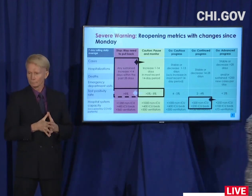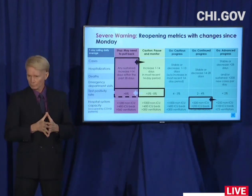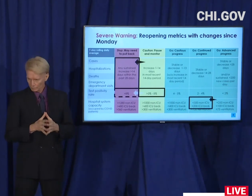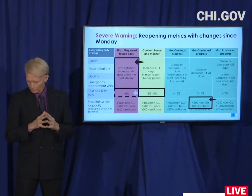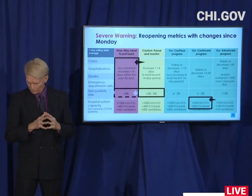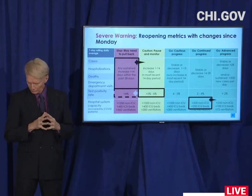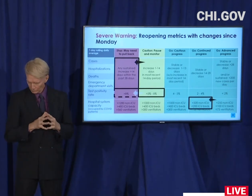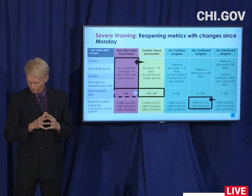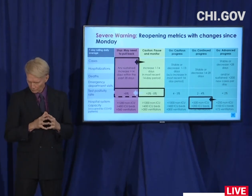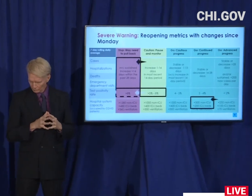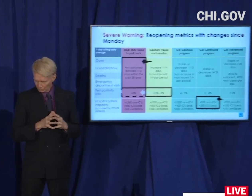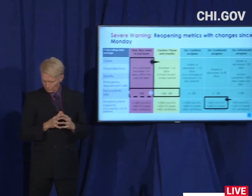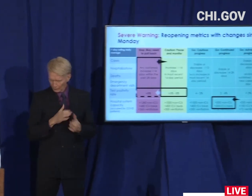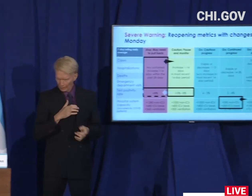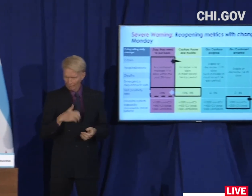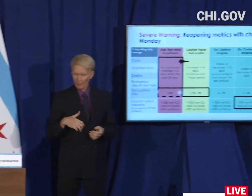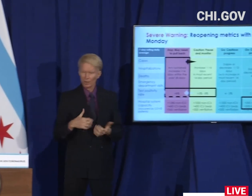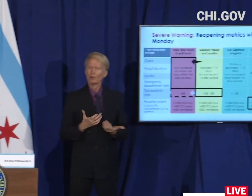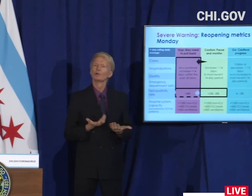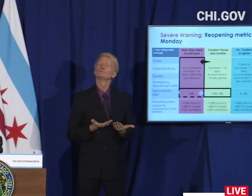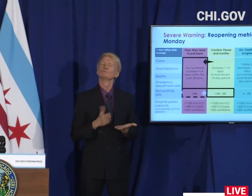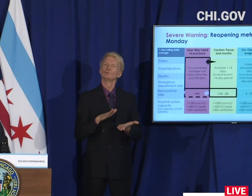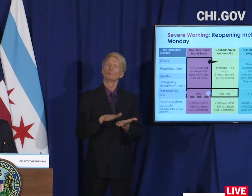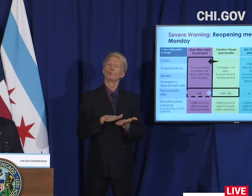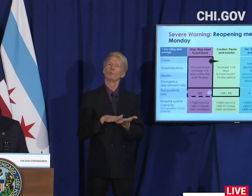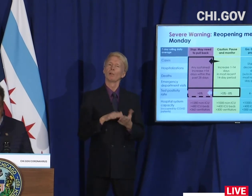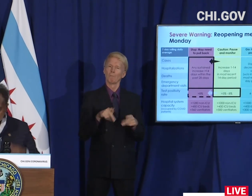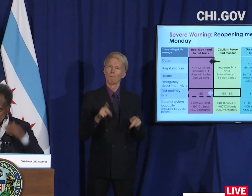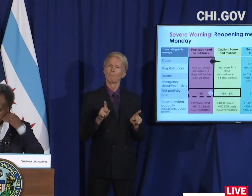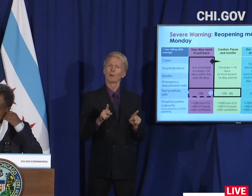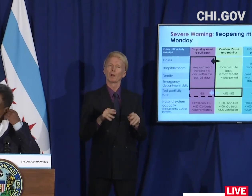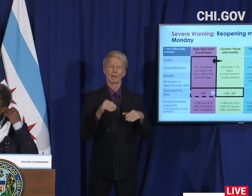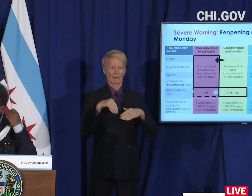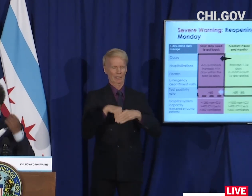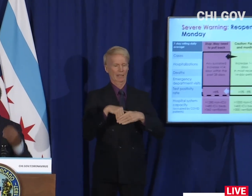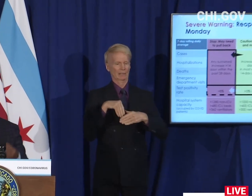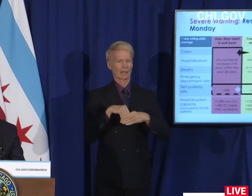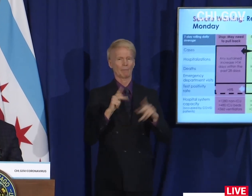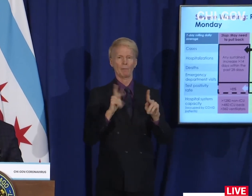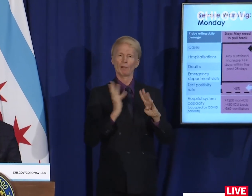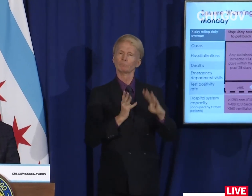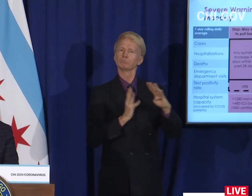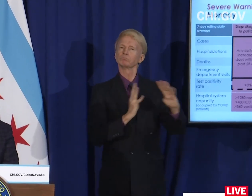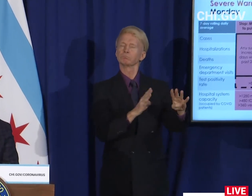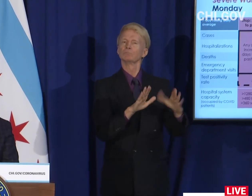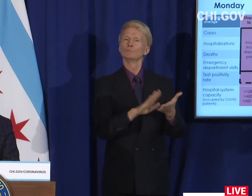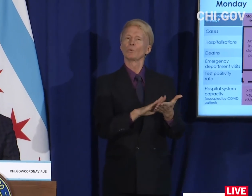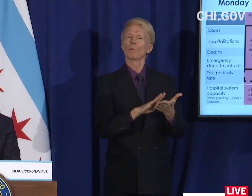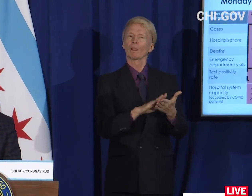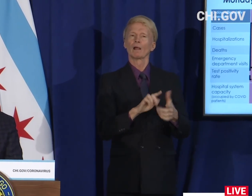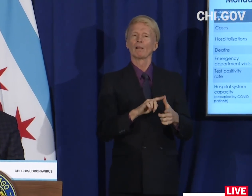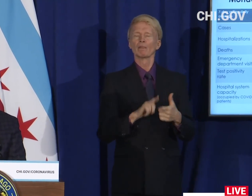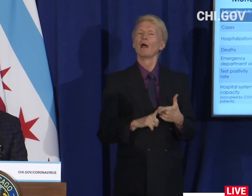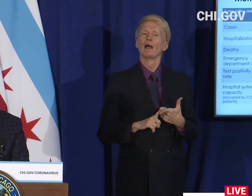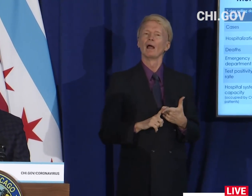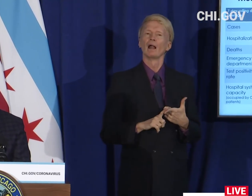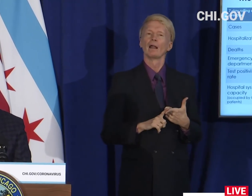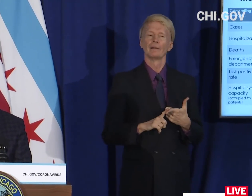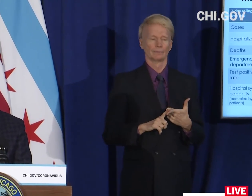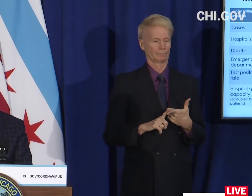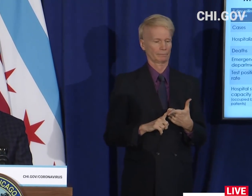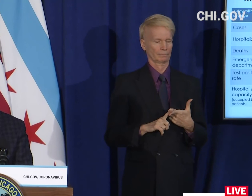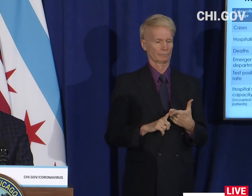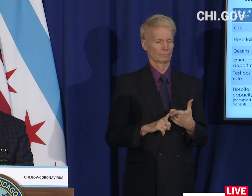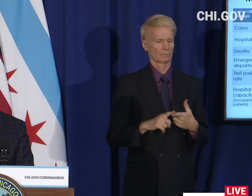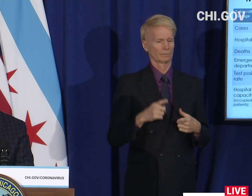ABC7. Mayor, how do you square having some schools being open with in-person learning and then telling people that you can't